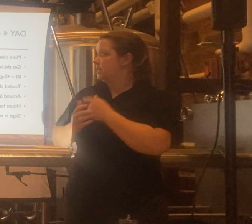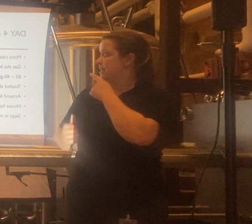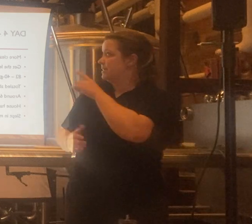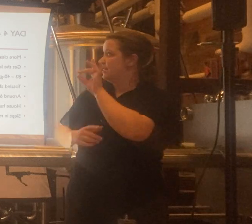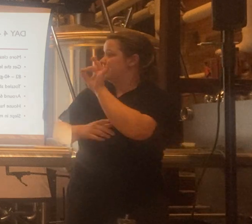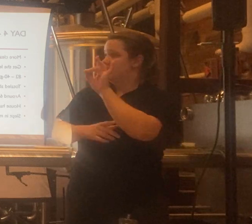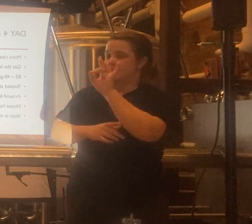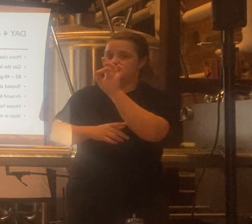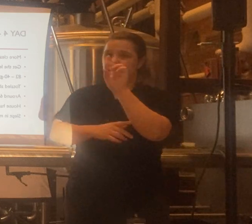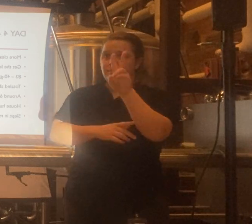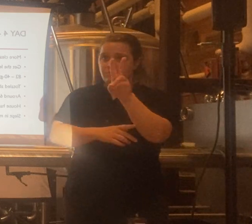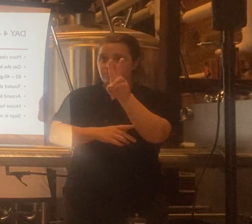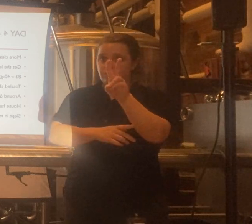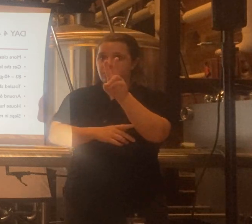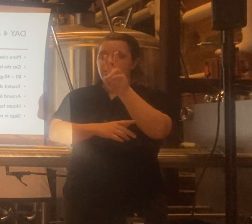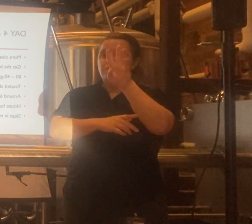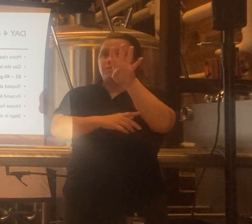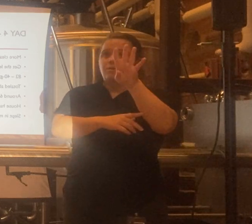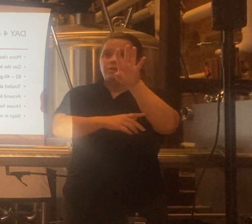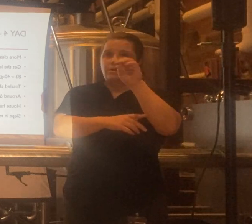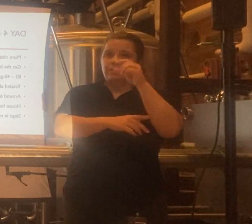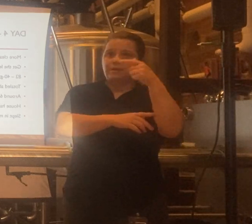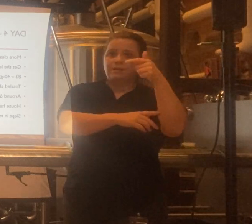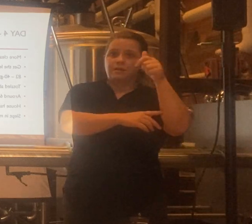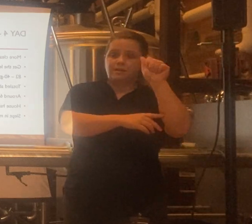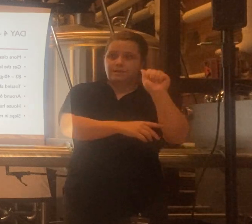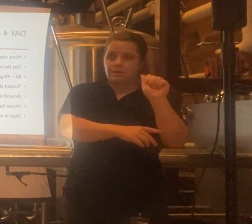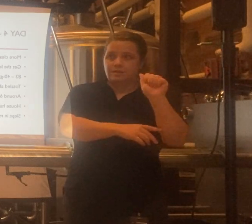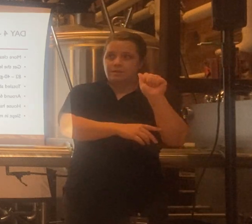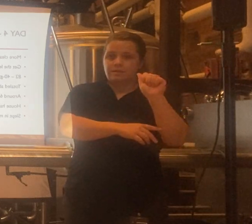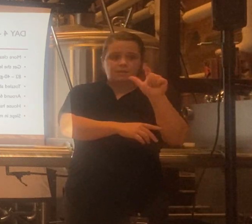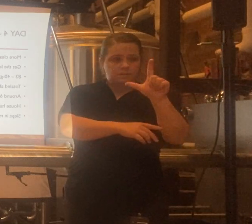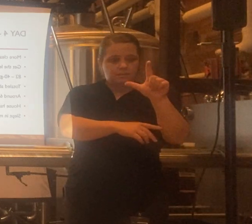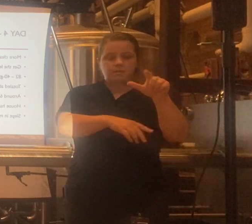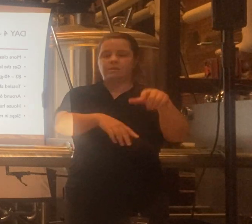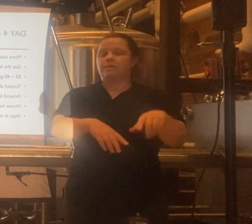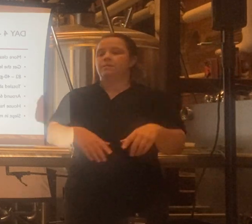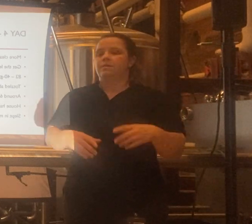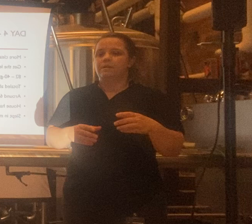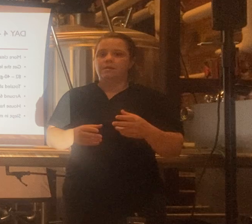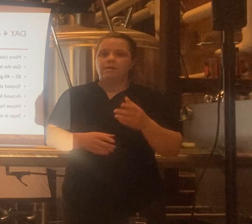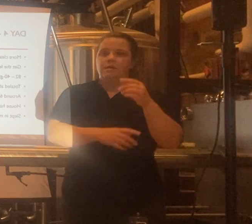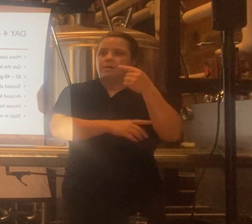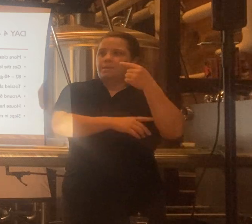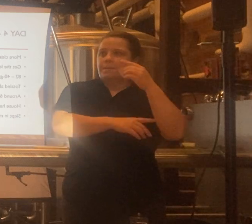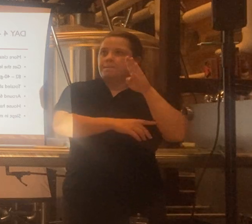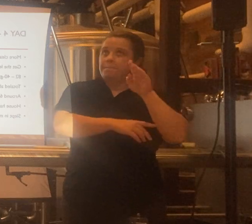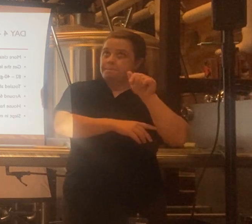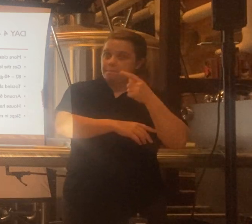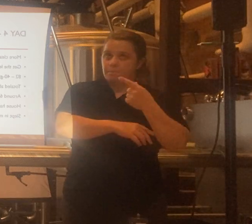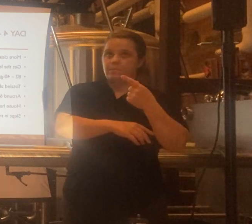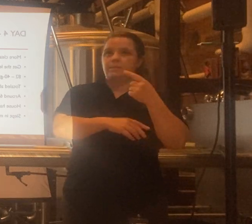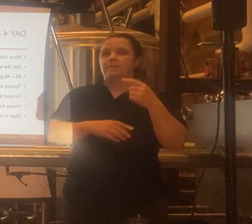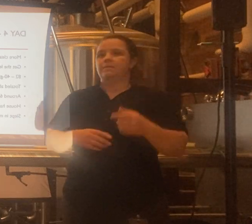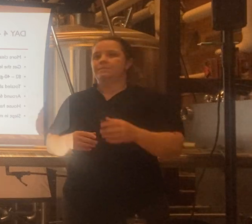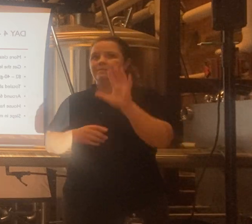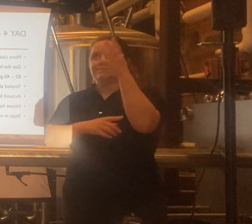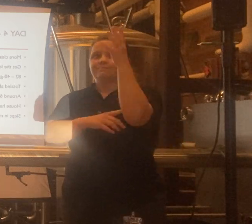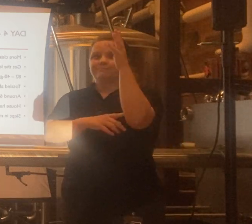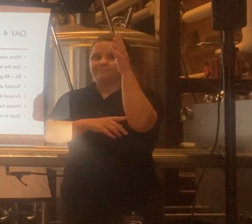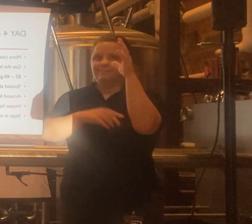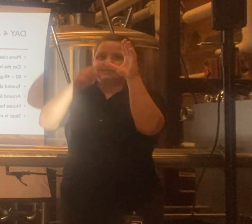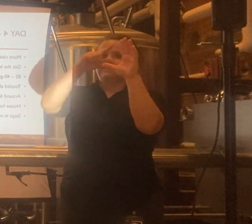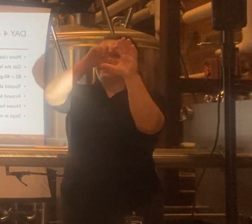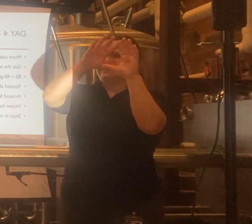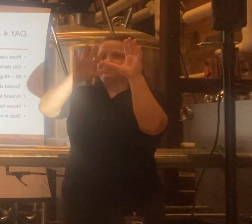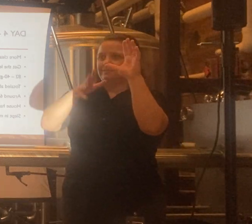82 40-gallon bags of leaf debris. My daughter and son came out and helped us get these things done. We had to get it off the lawn. I mean, we're talking volumes